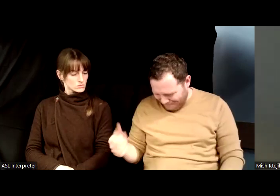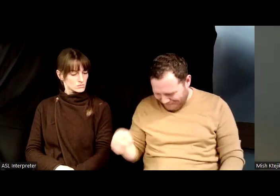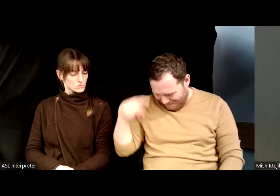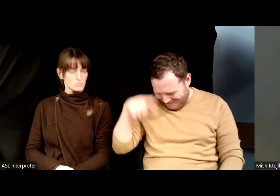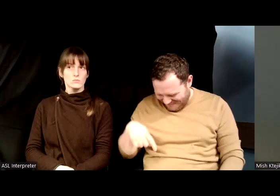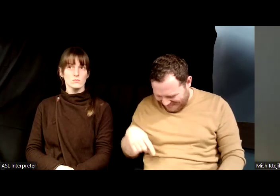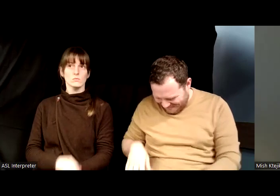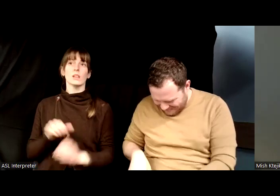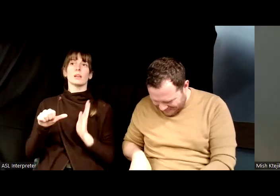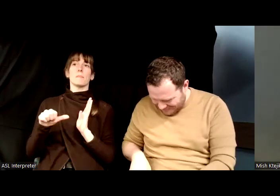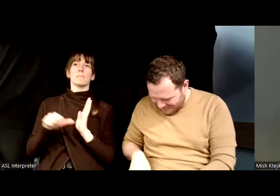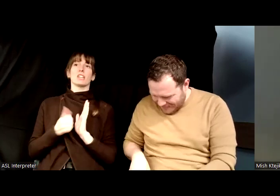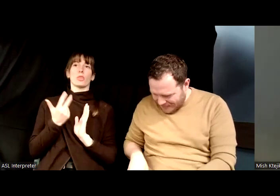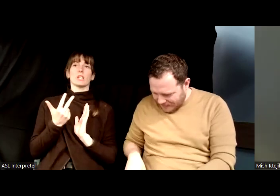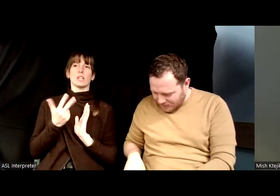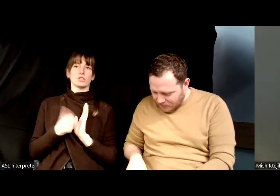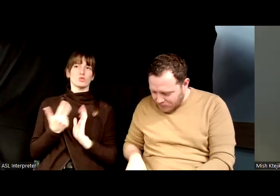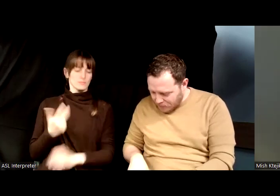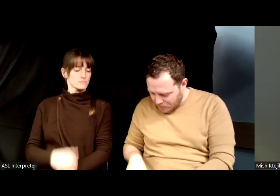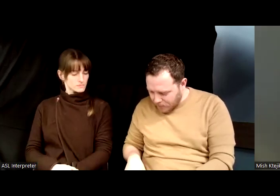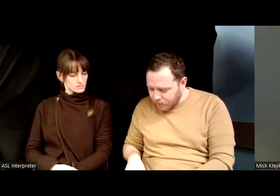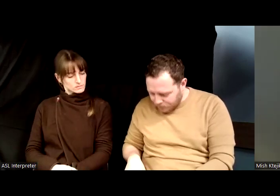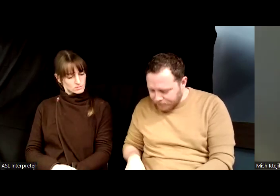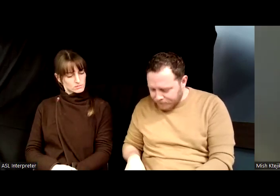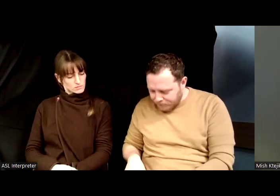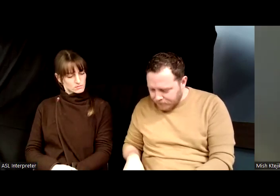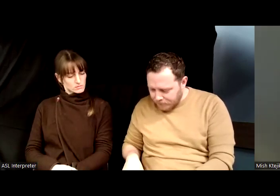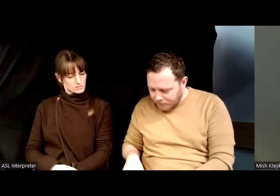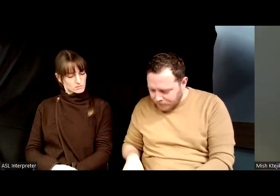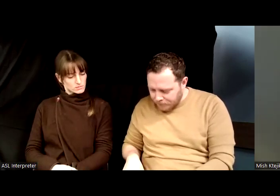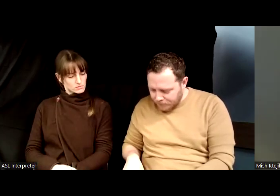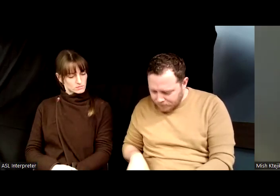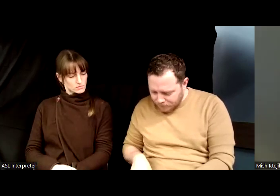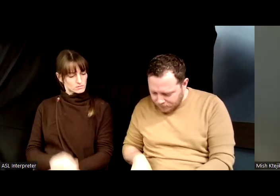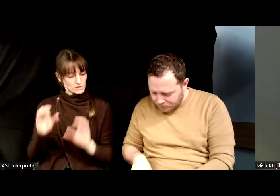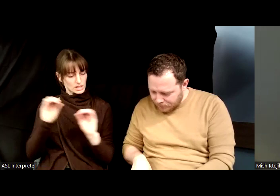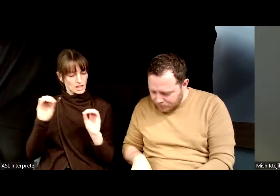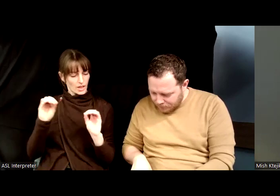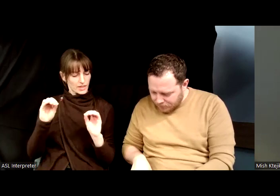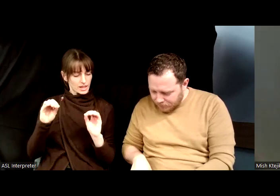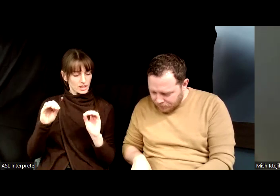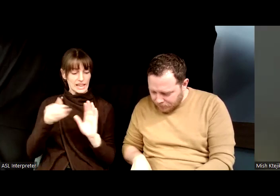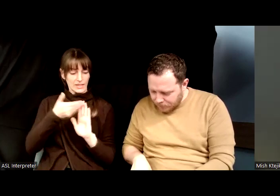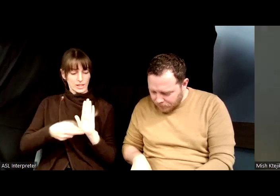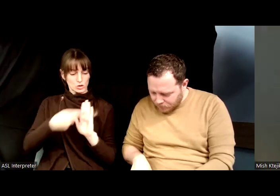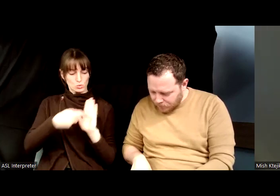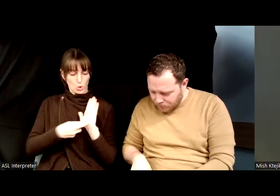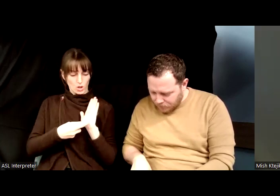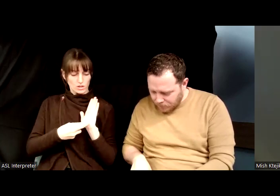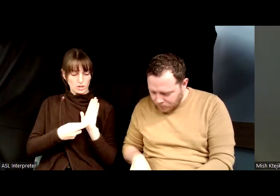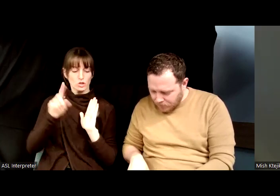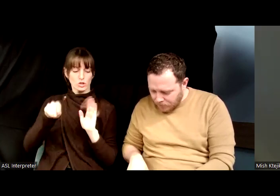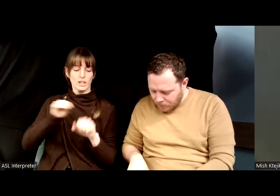read line 10. It says, nothing in these rules is meant to delay assistance